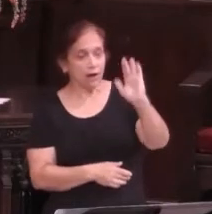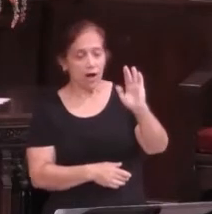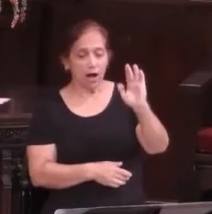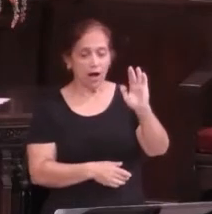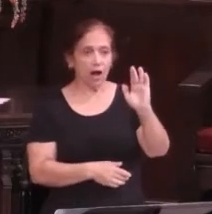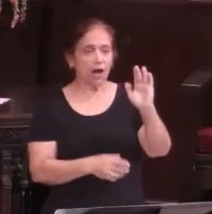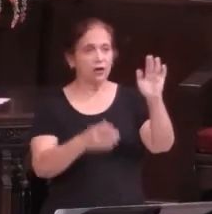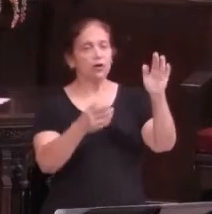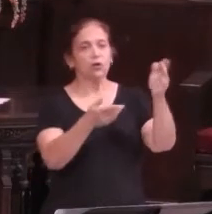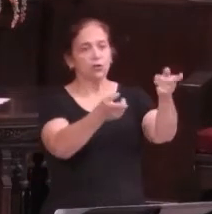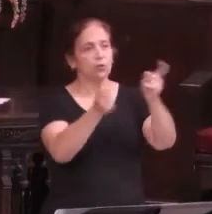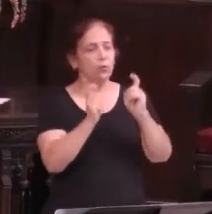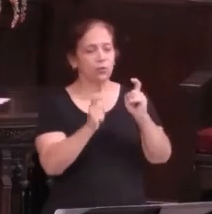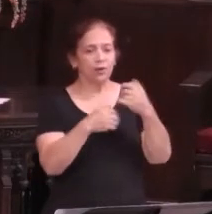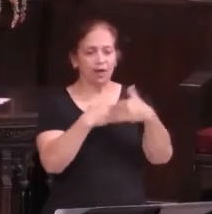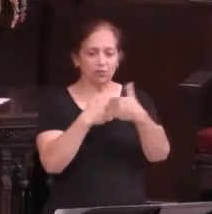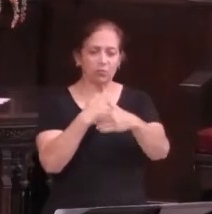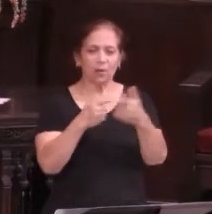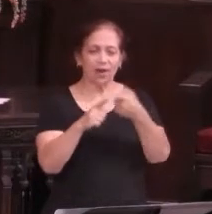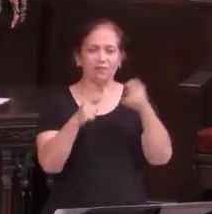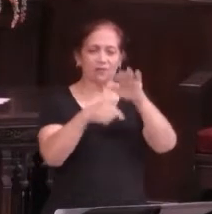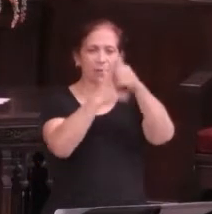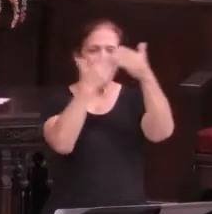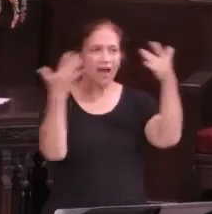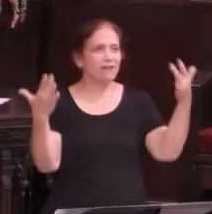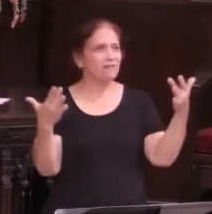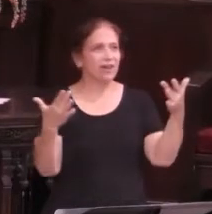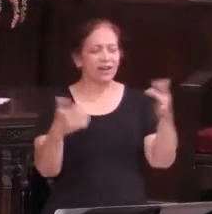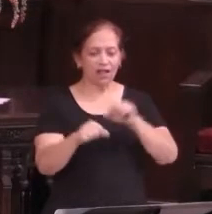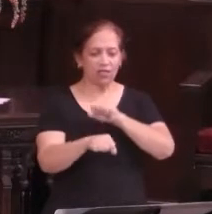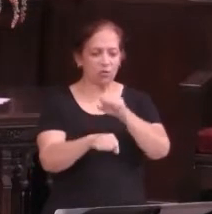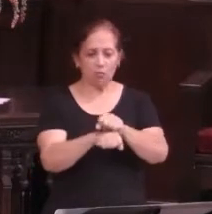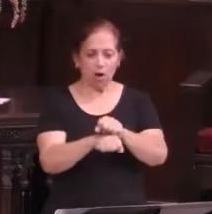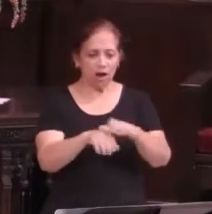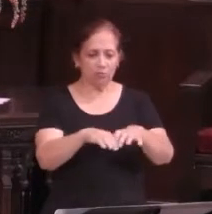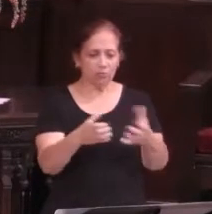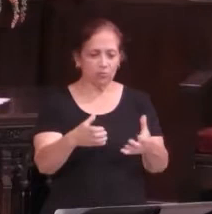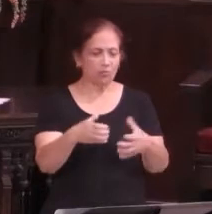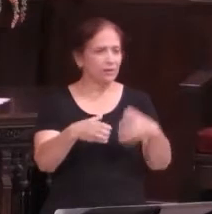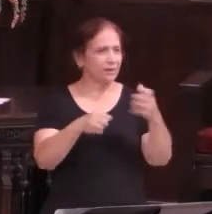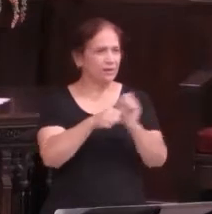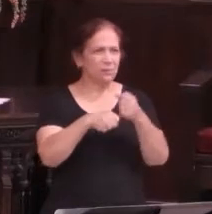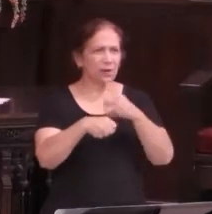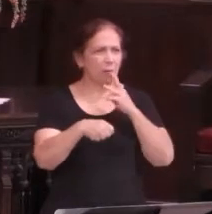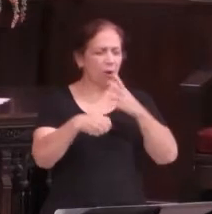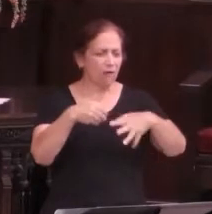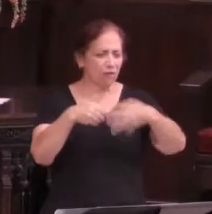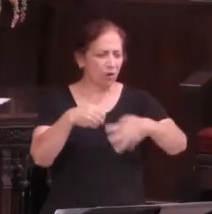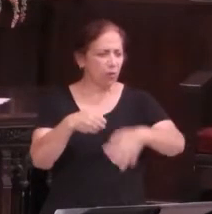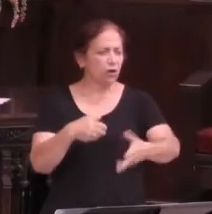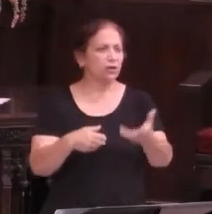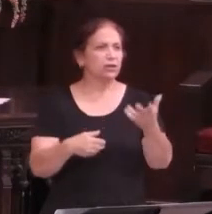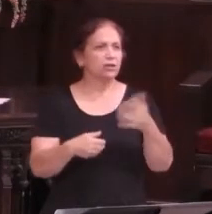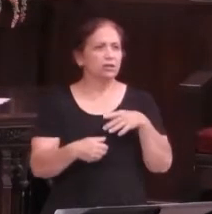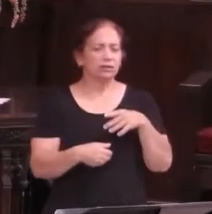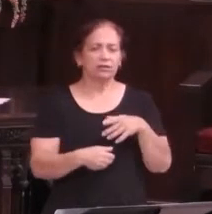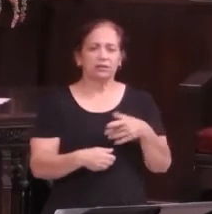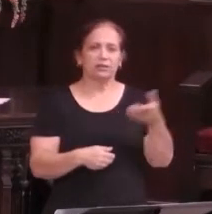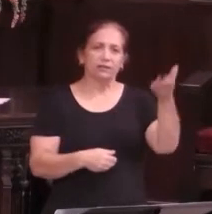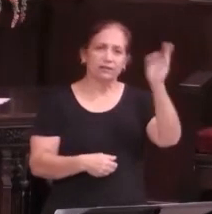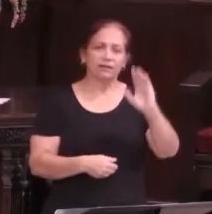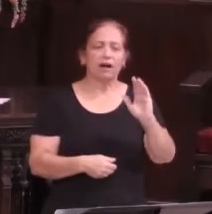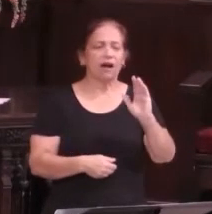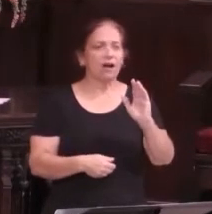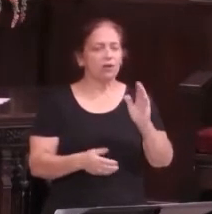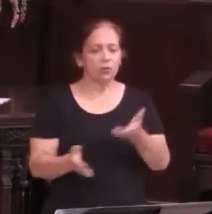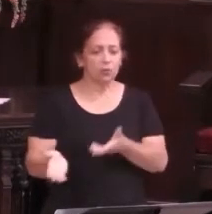down bread from heaven and made water flow from a rock in the desert, the God who resurrected Jesus from